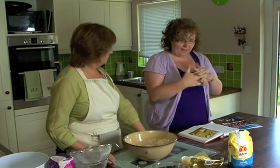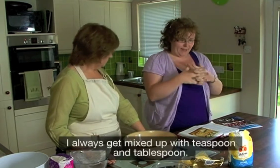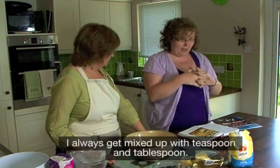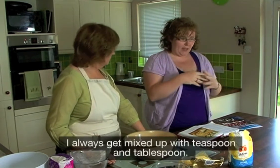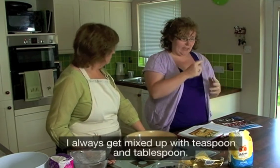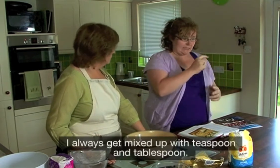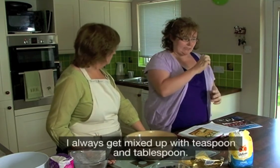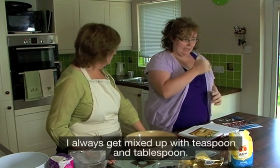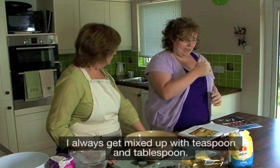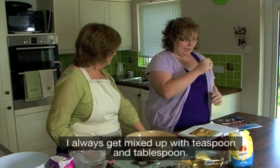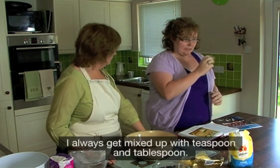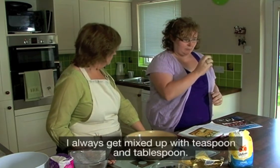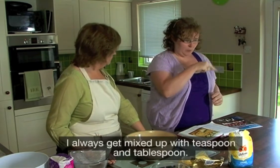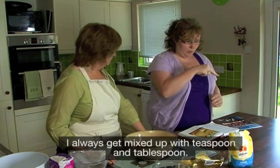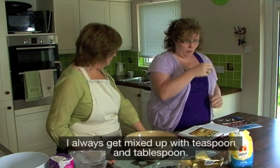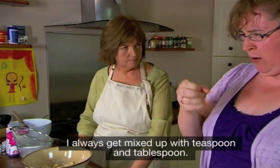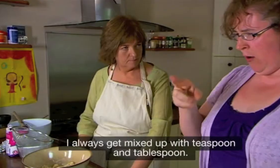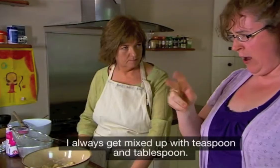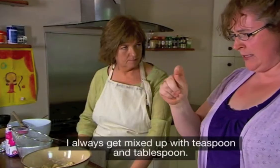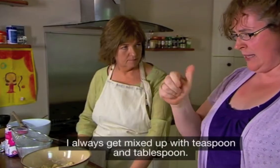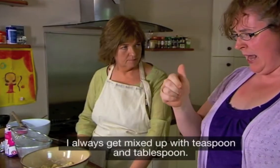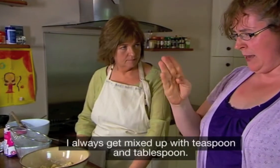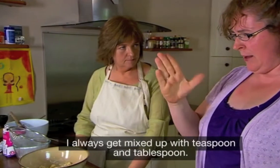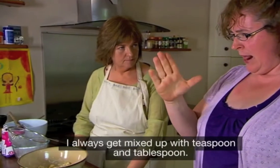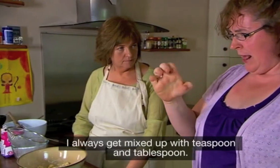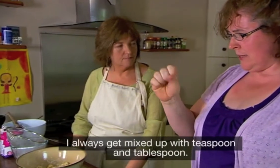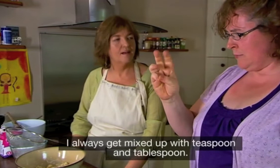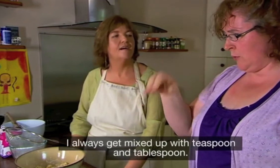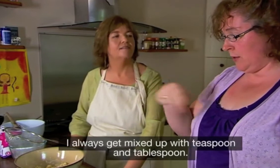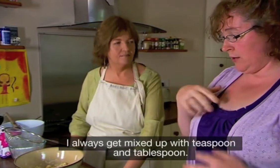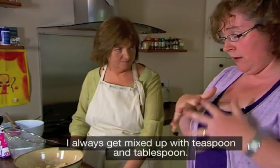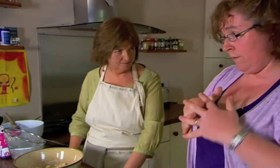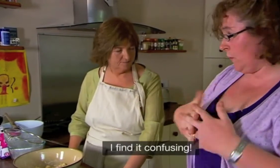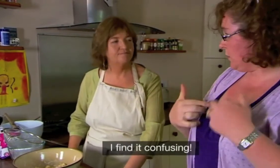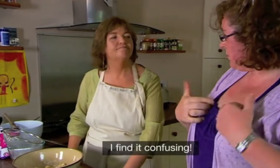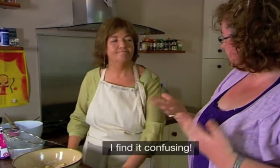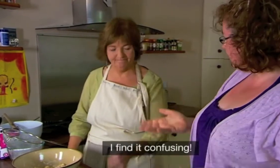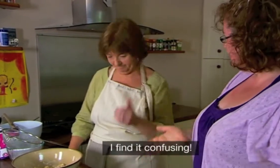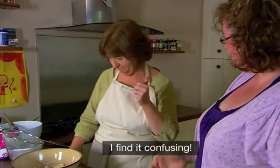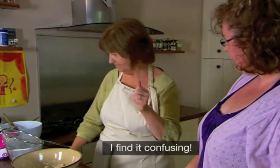I always get mixed up with teaspoon and tablespoon. I find it confusing.